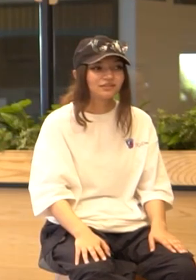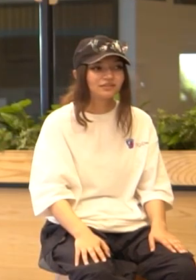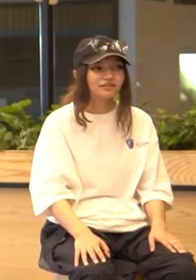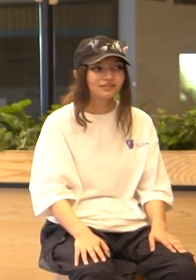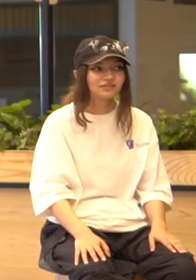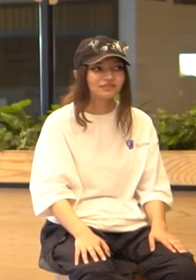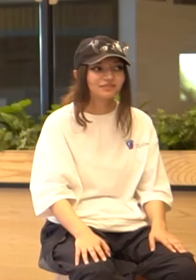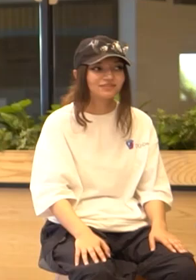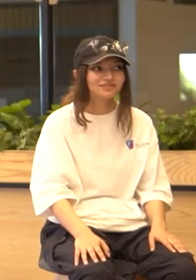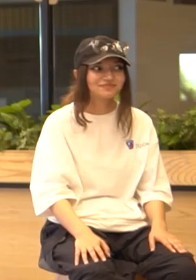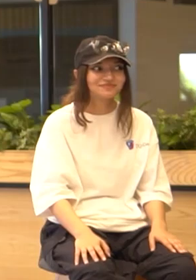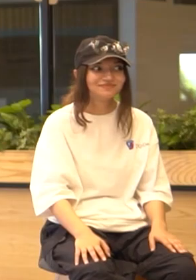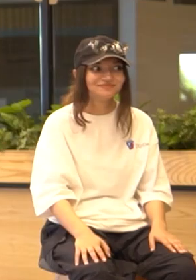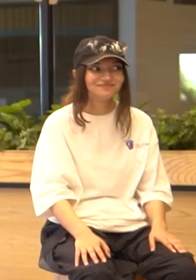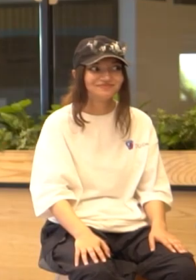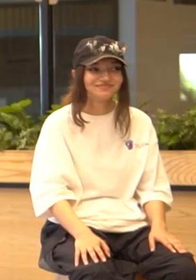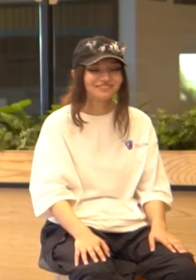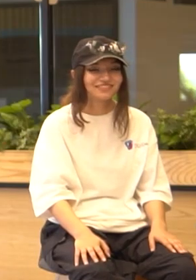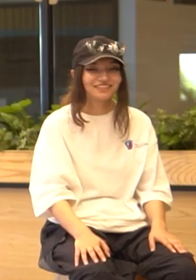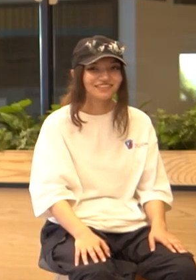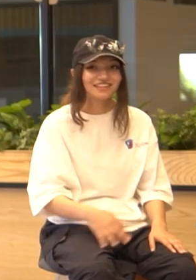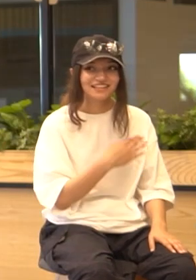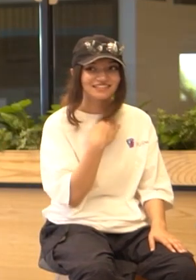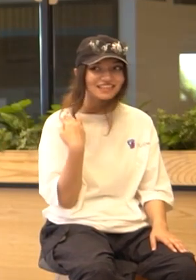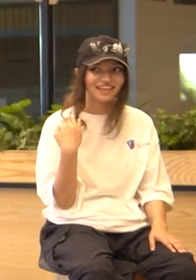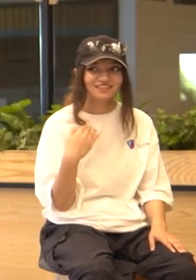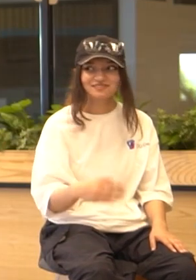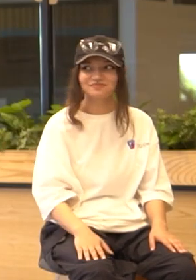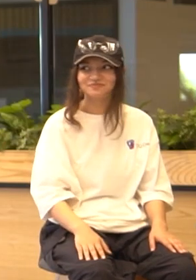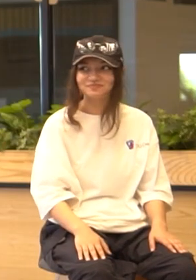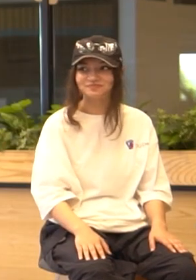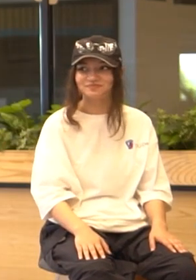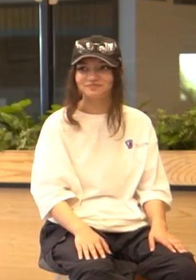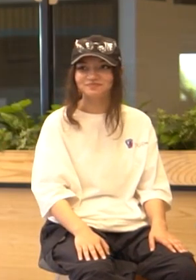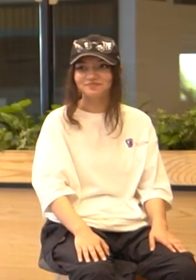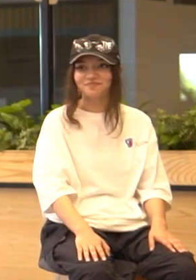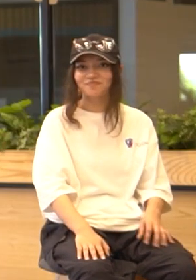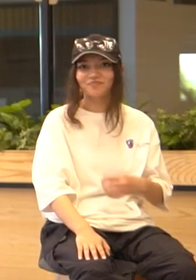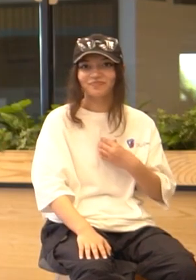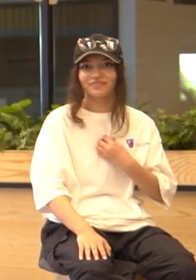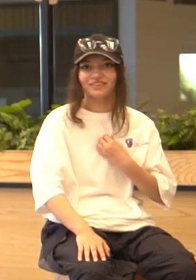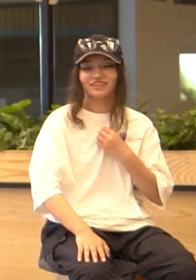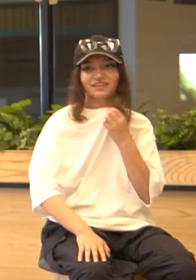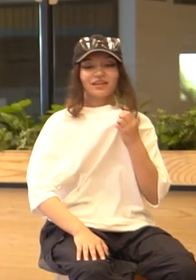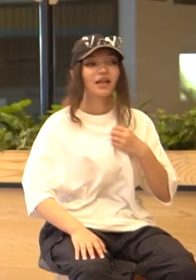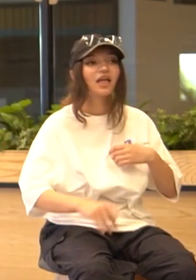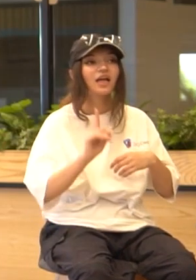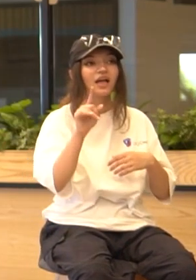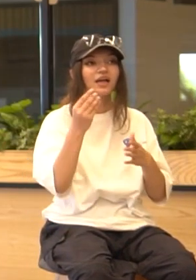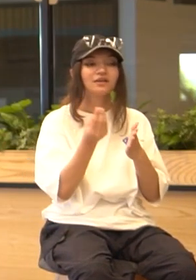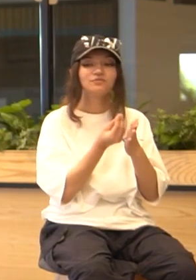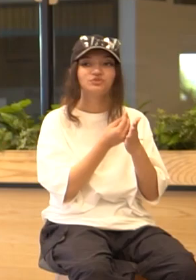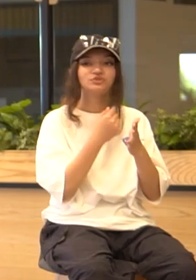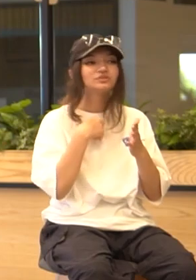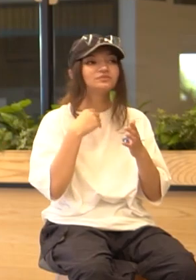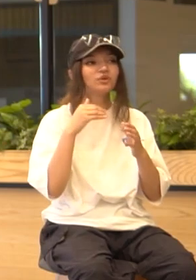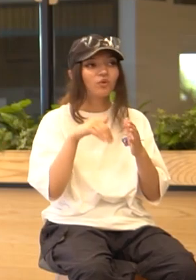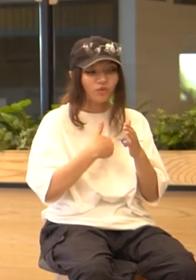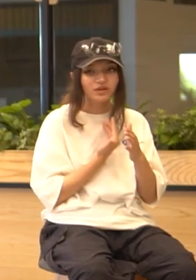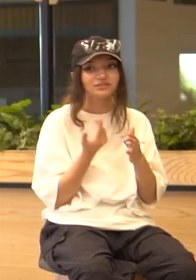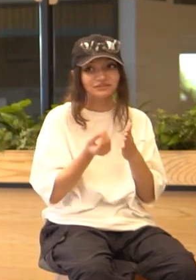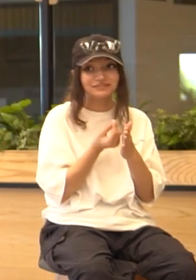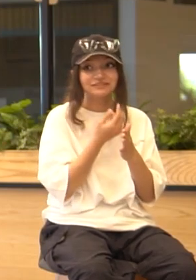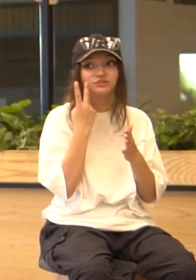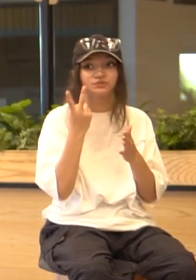Yeah. So a lot of them are, some of them are written manually first, but most of our work is digital. So it all happens on the